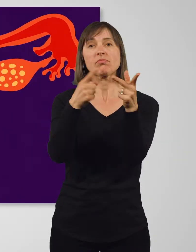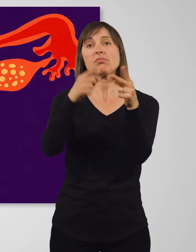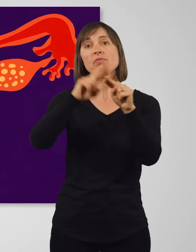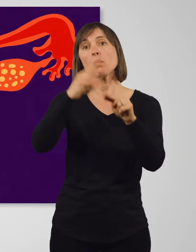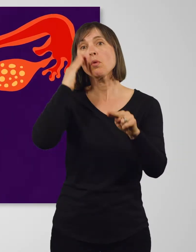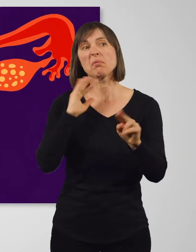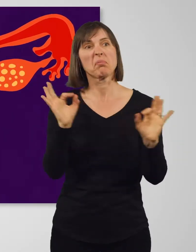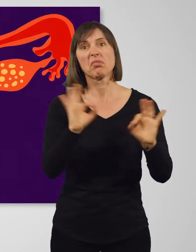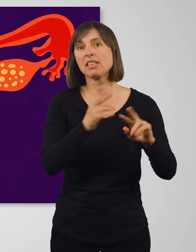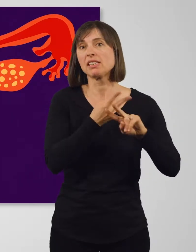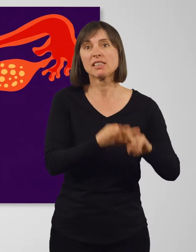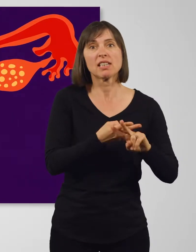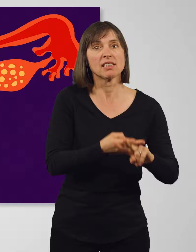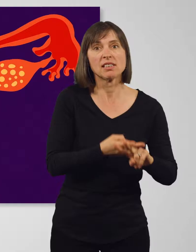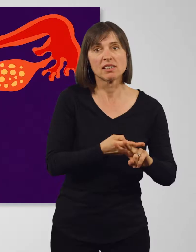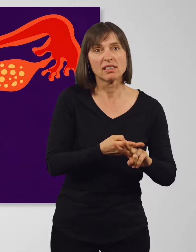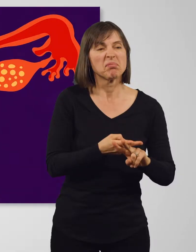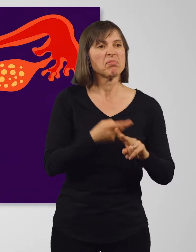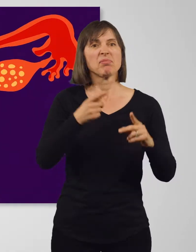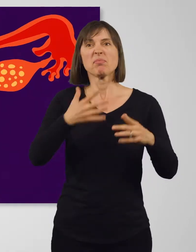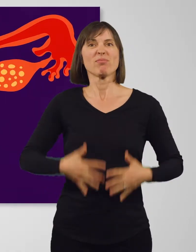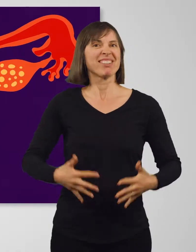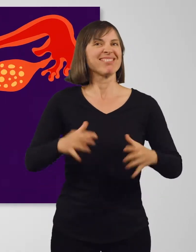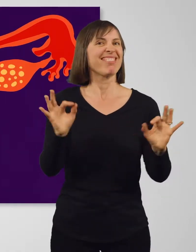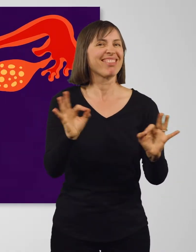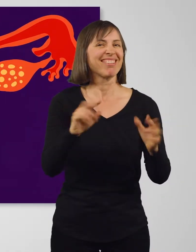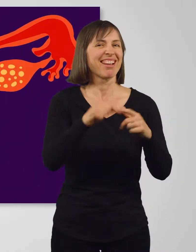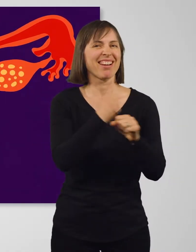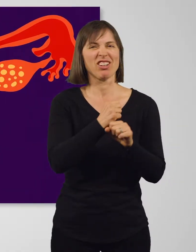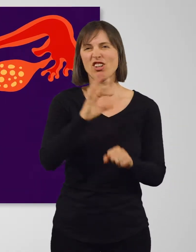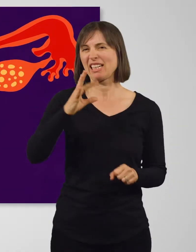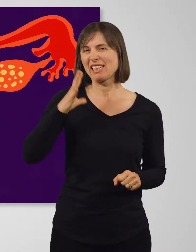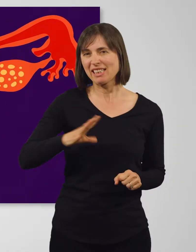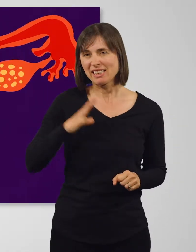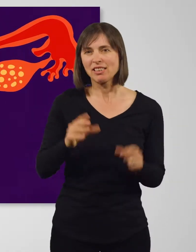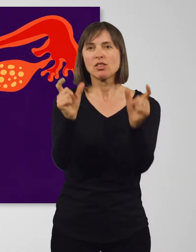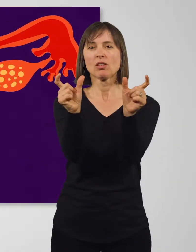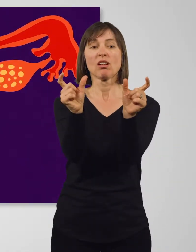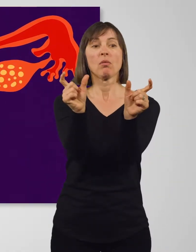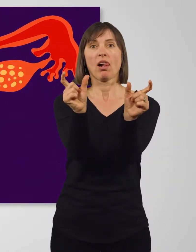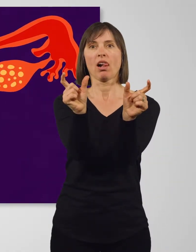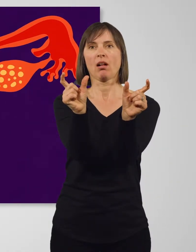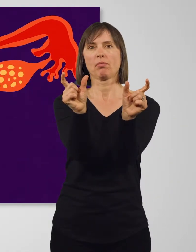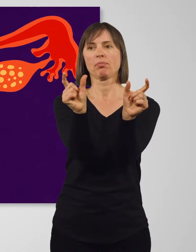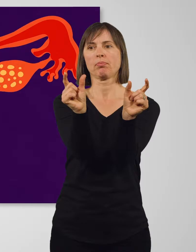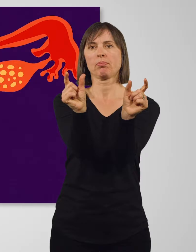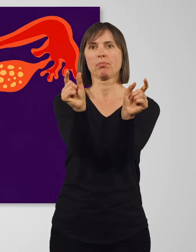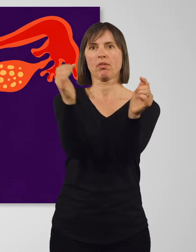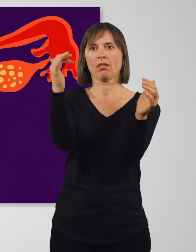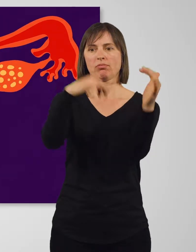If the woman does not have sex with a man, then the egg is no longer needed, and the inner side of the uterus will break down to become